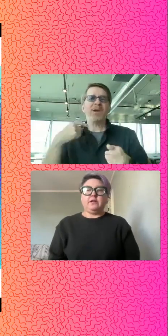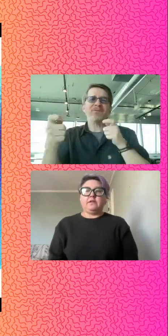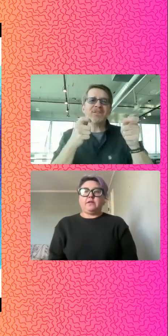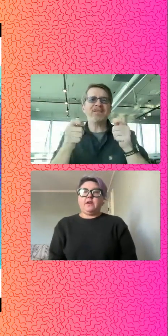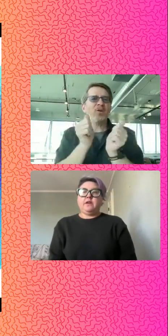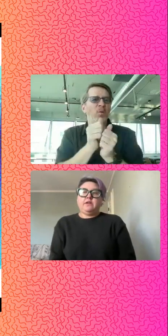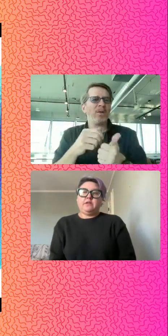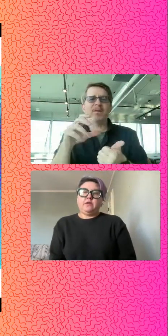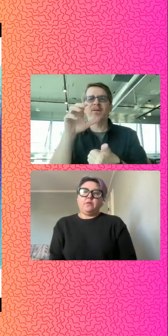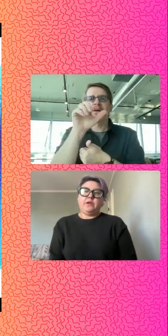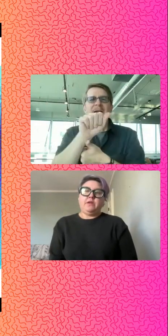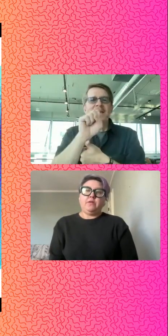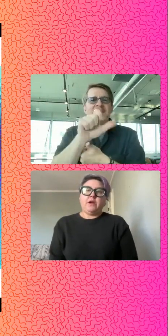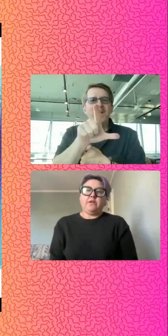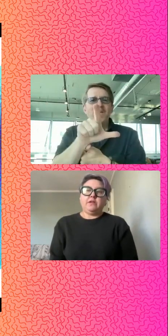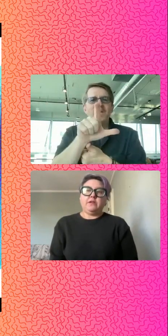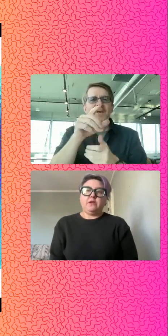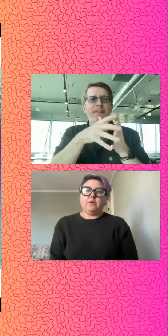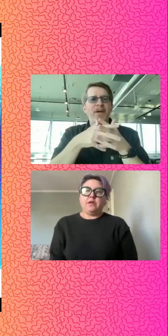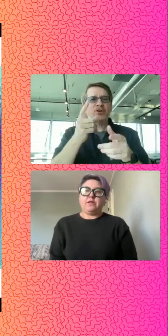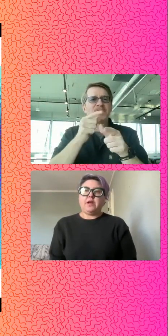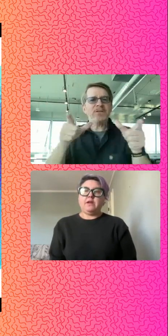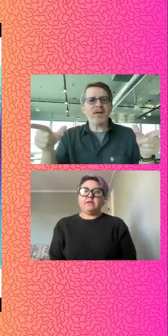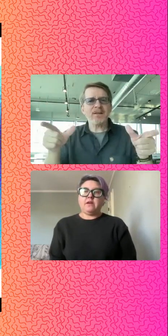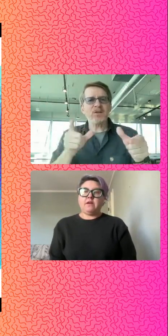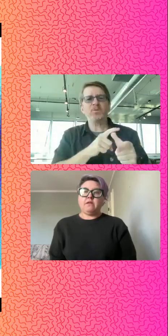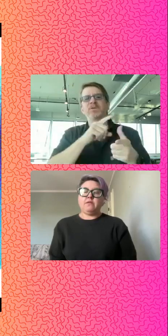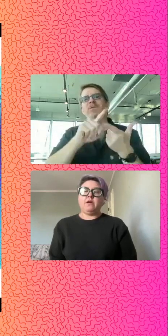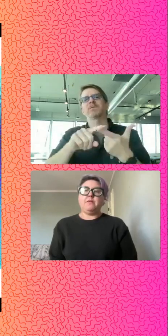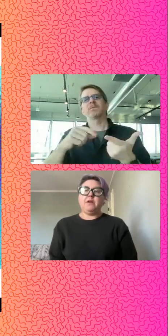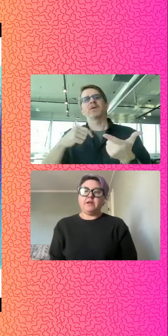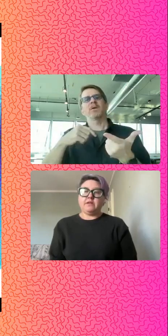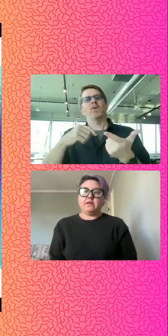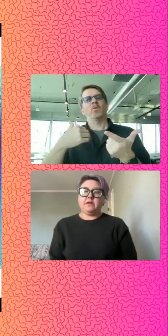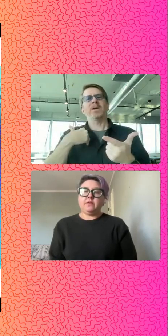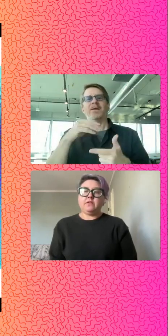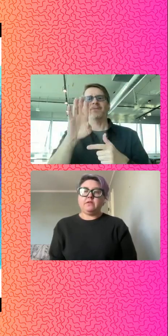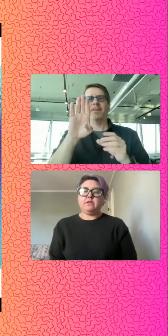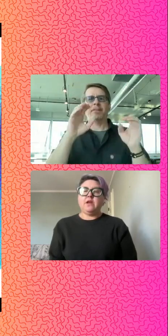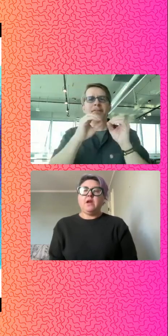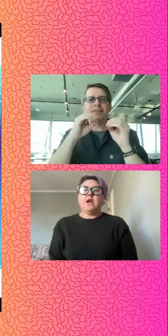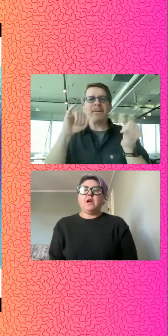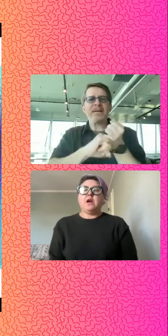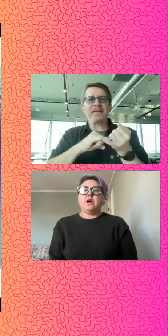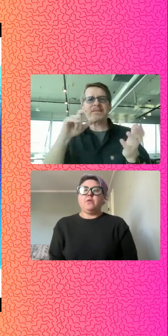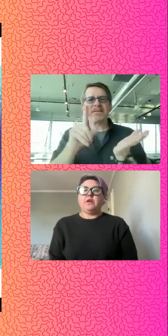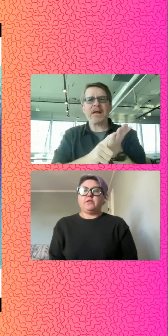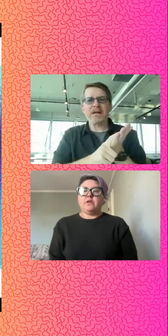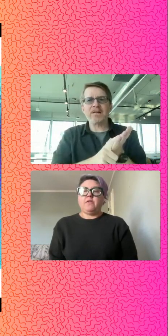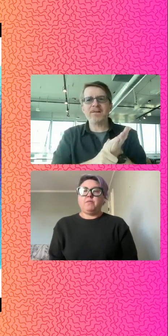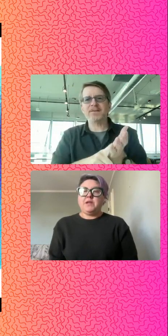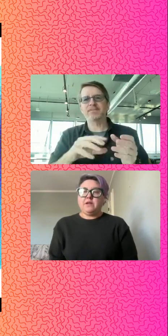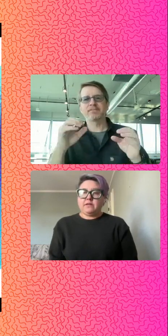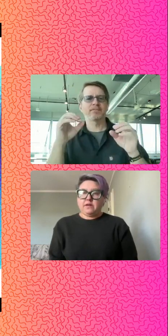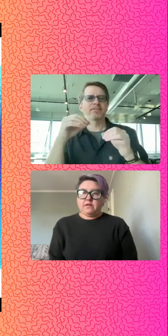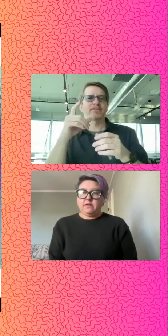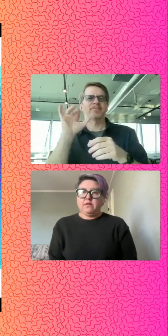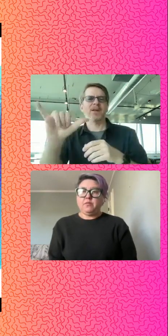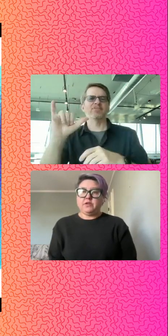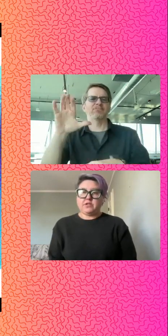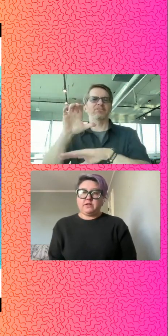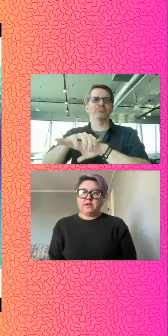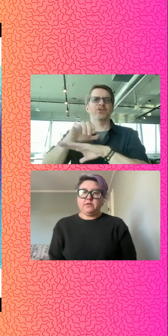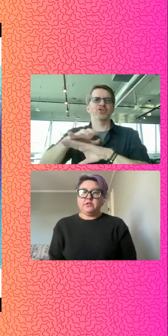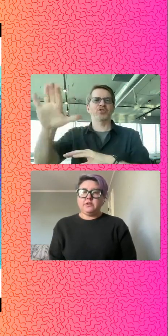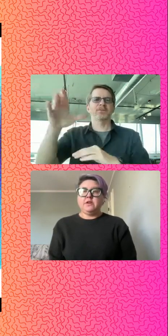dictionary, let's say. So we were having to deal with ASL, American Sign Language. We also have